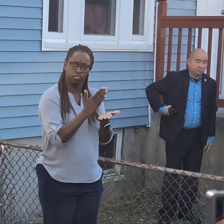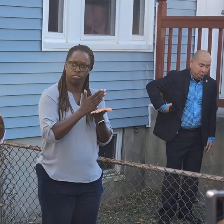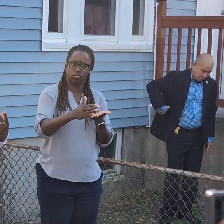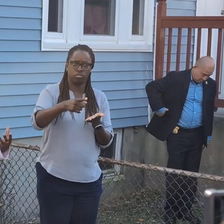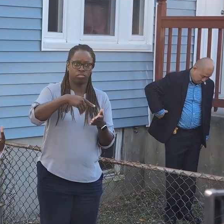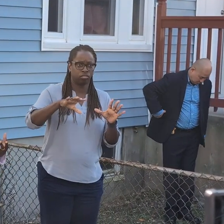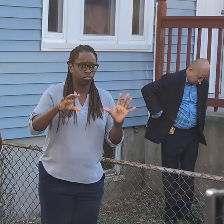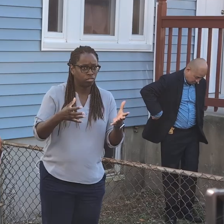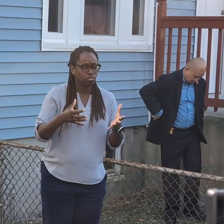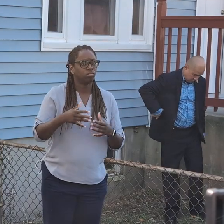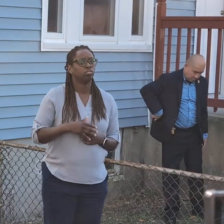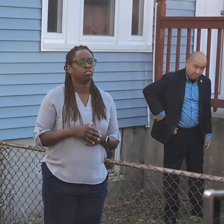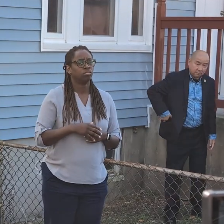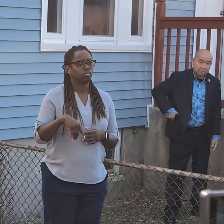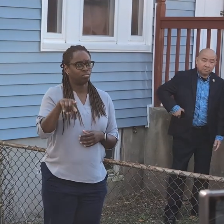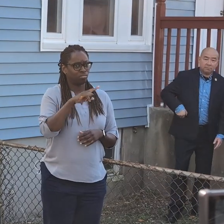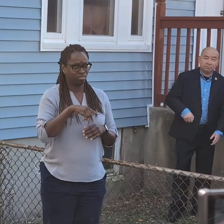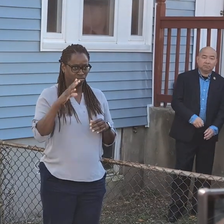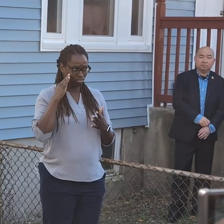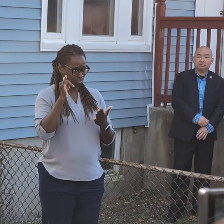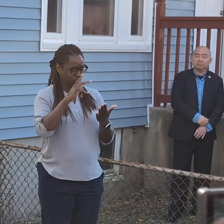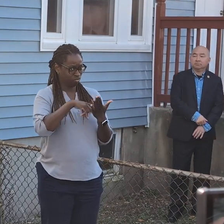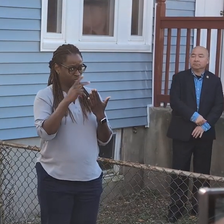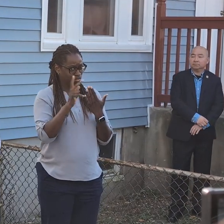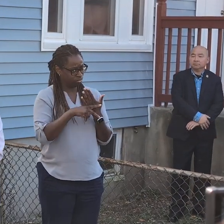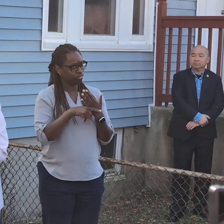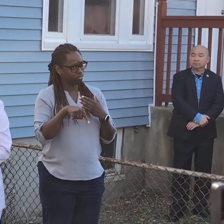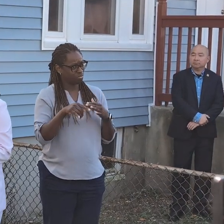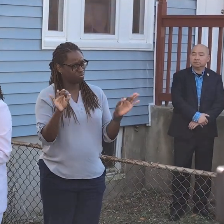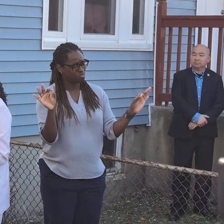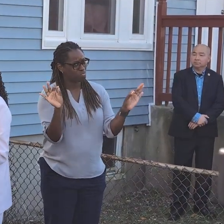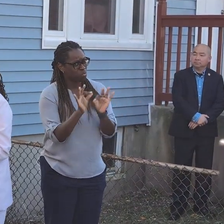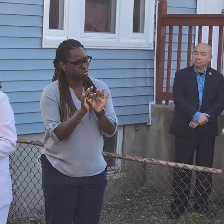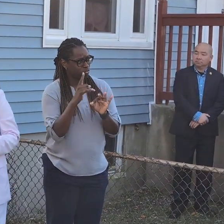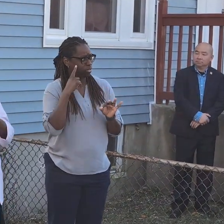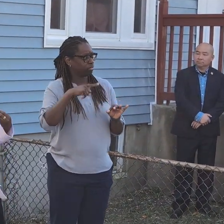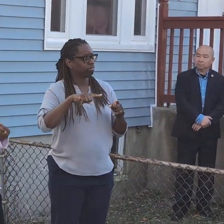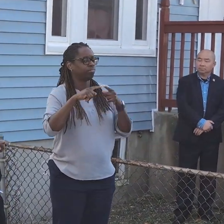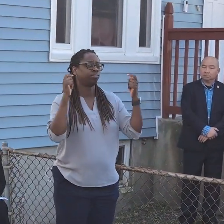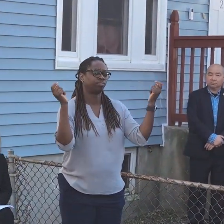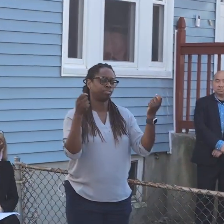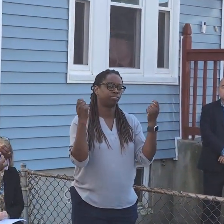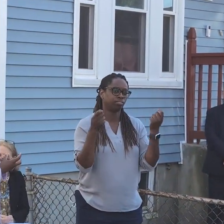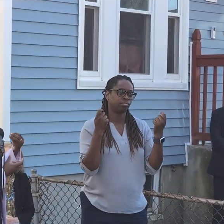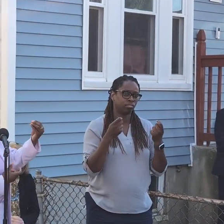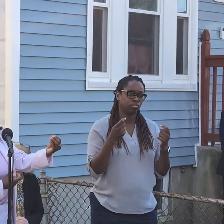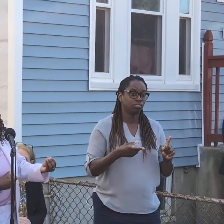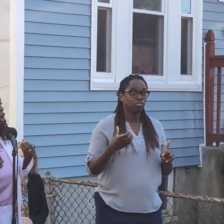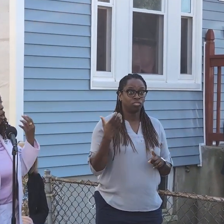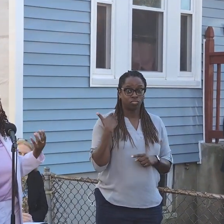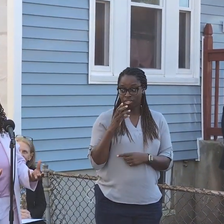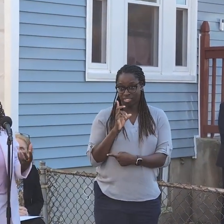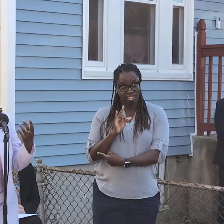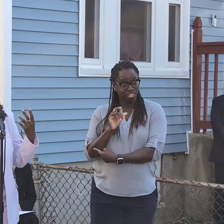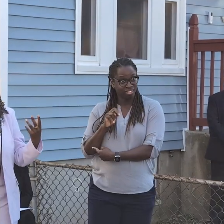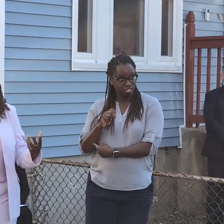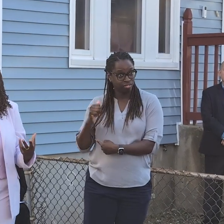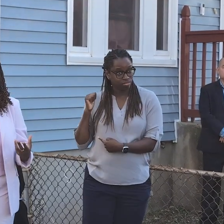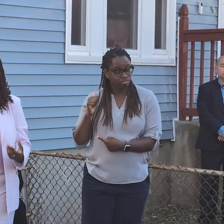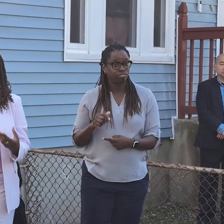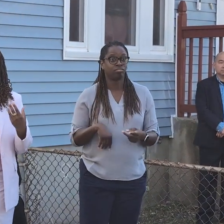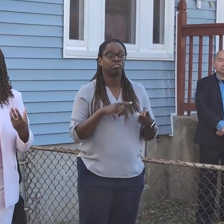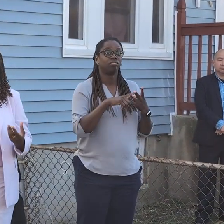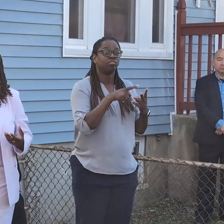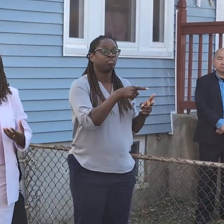Program that we are all here celebrating is so, so important. Thank you to Chief Dillon, to your entire team, to Alex, to Rick, to all the work that you